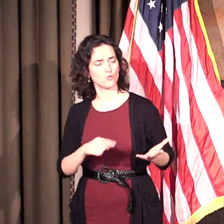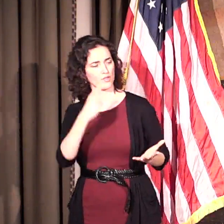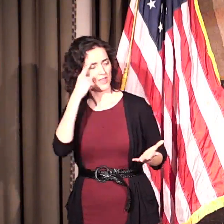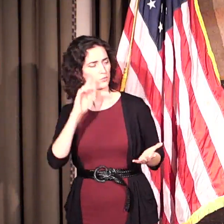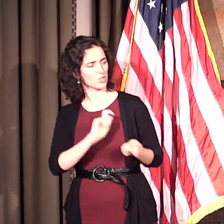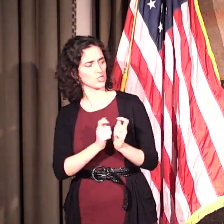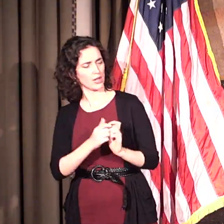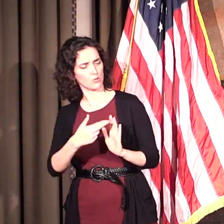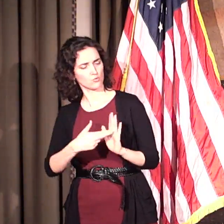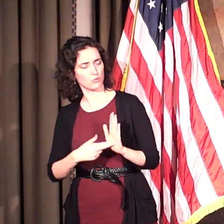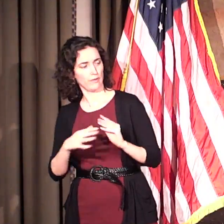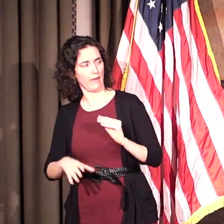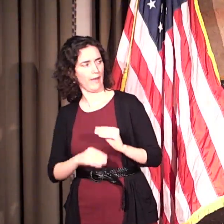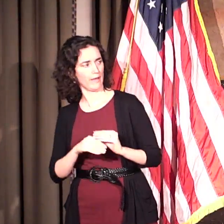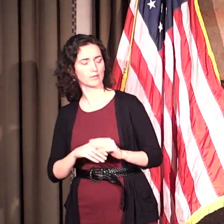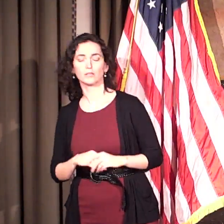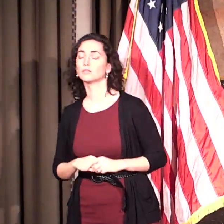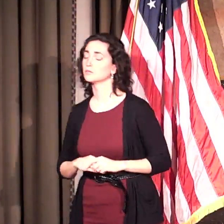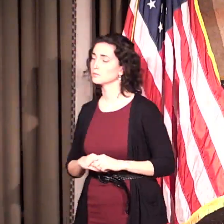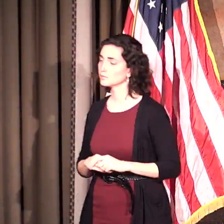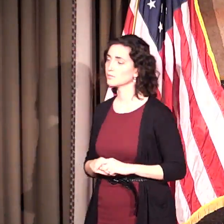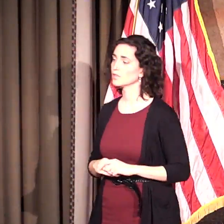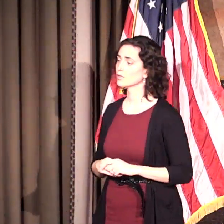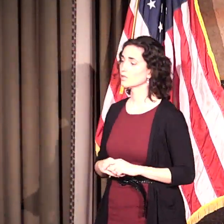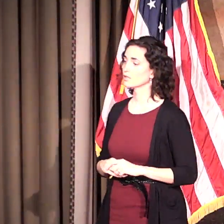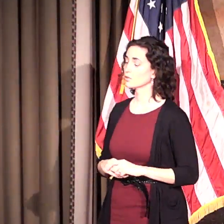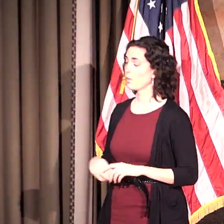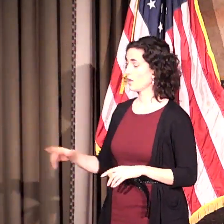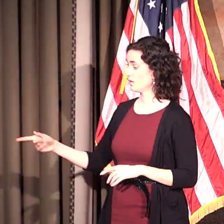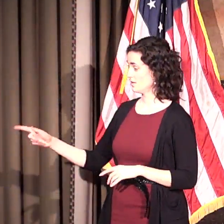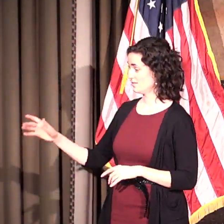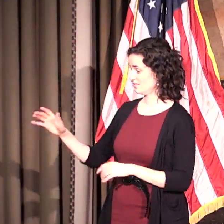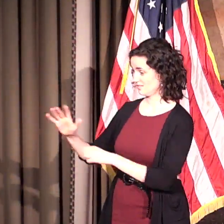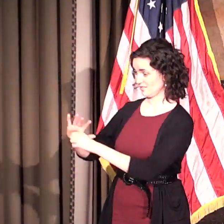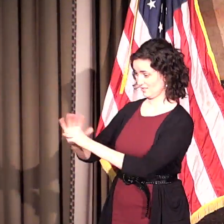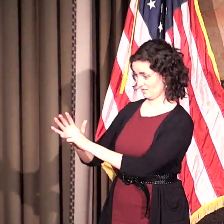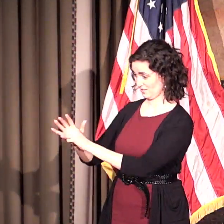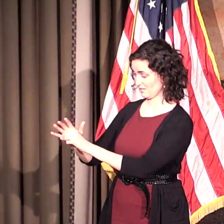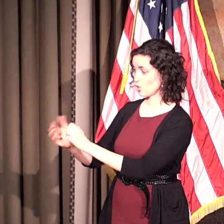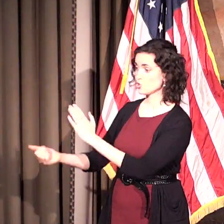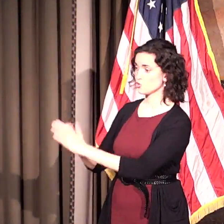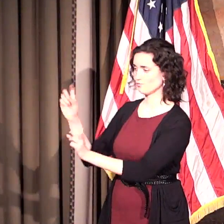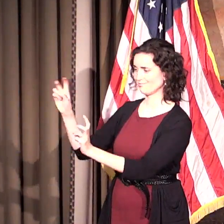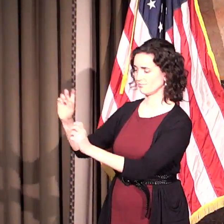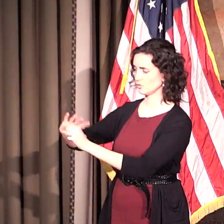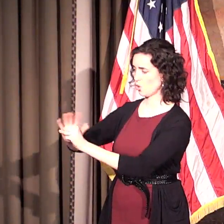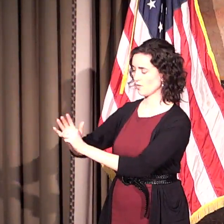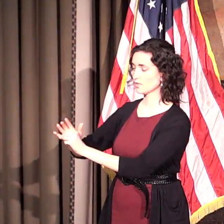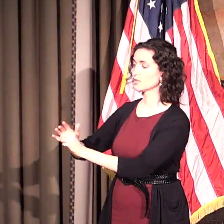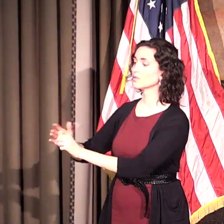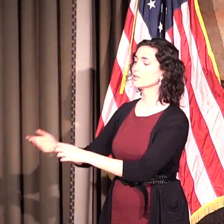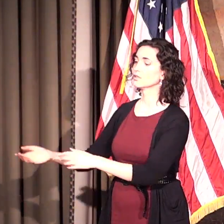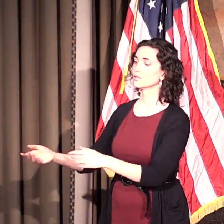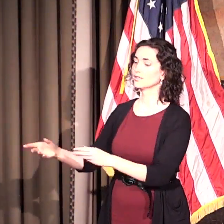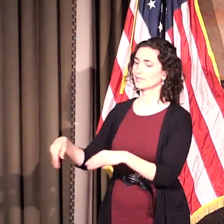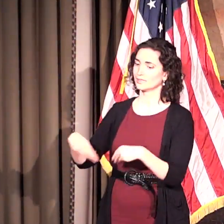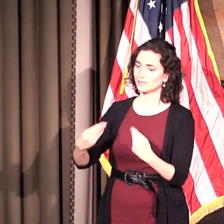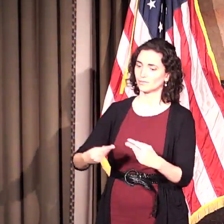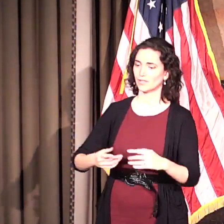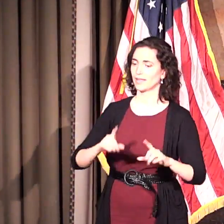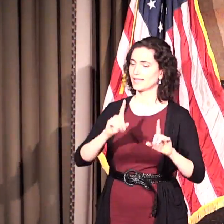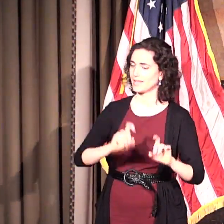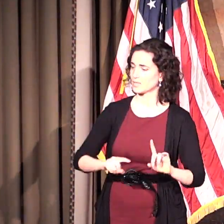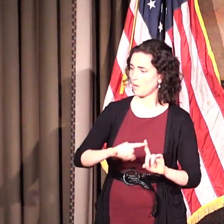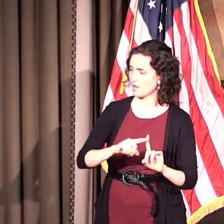I mean, to the extent that it increases test positivity and cases and hospitalizations, those are the gating criteria, and so